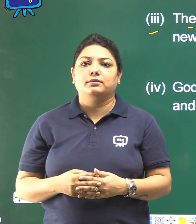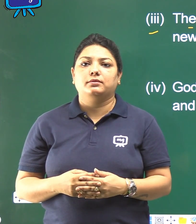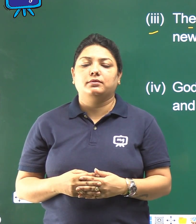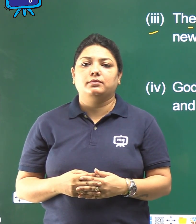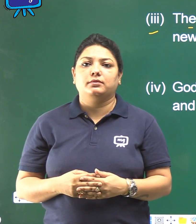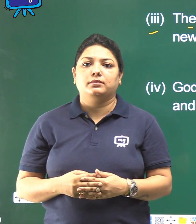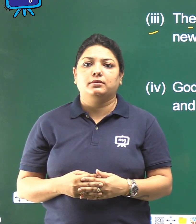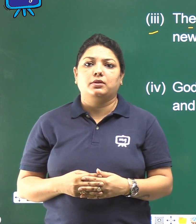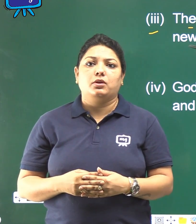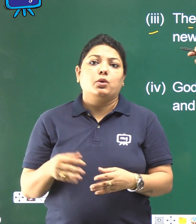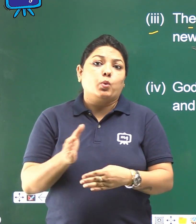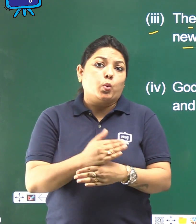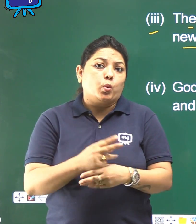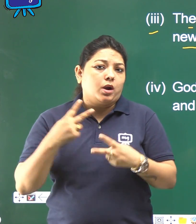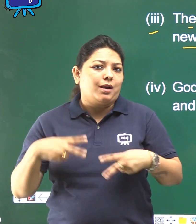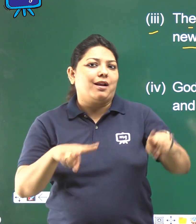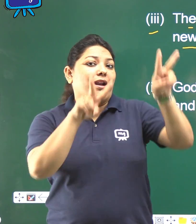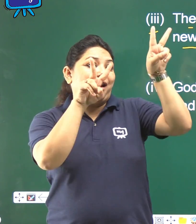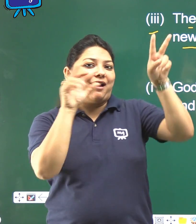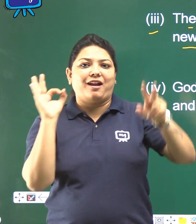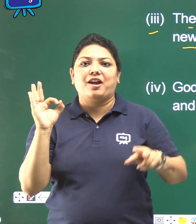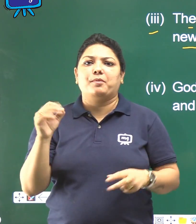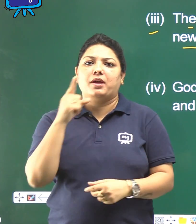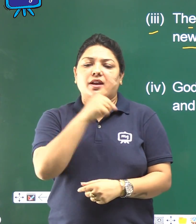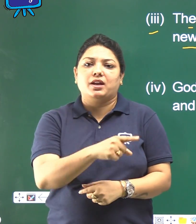were admiring his new car.